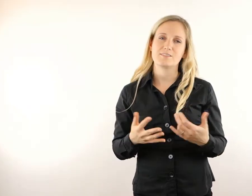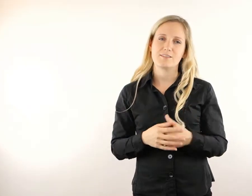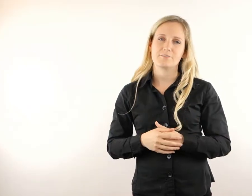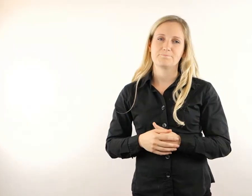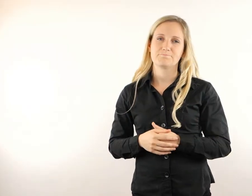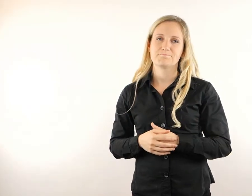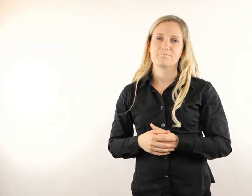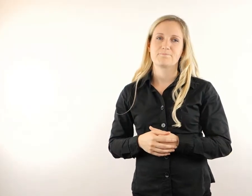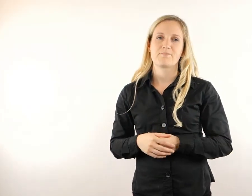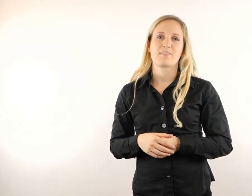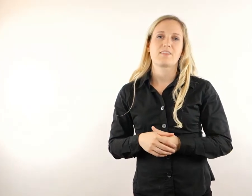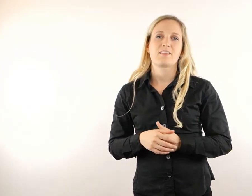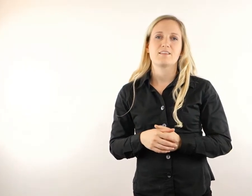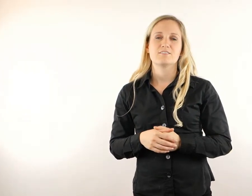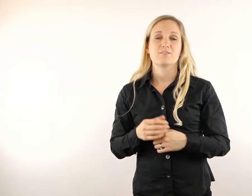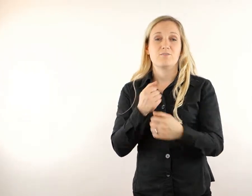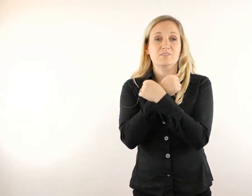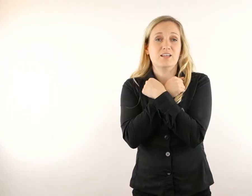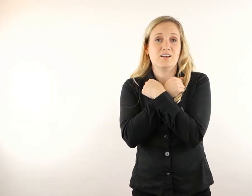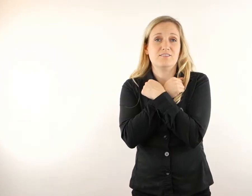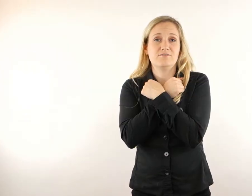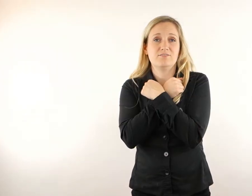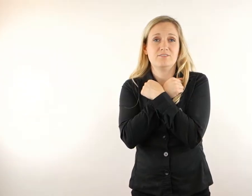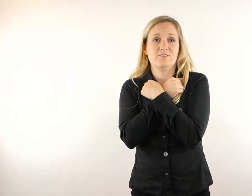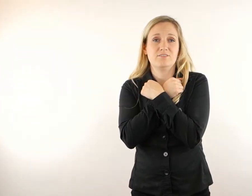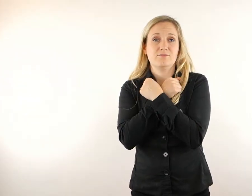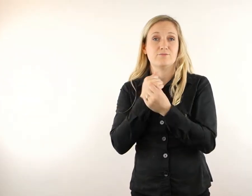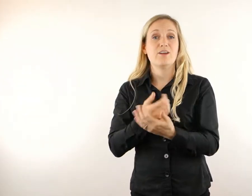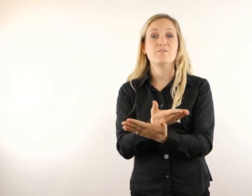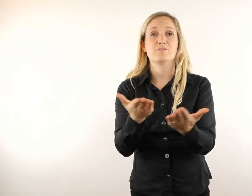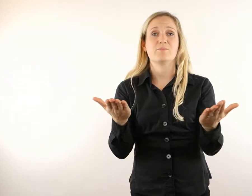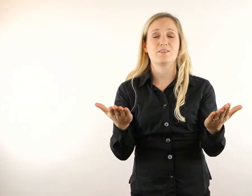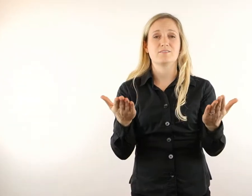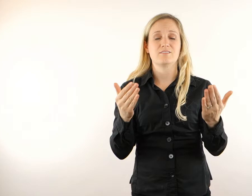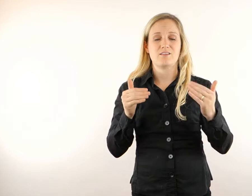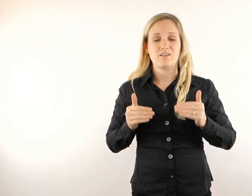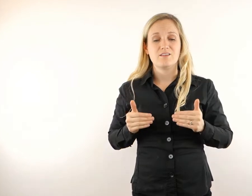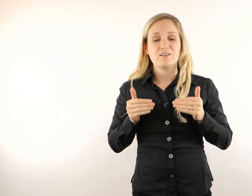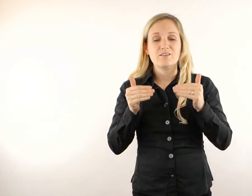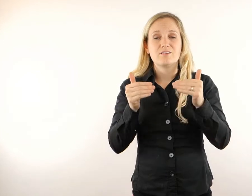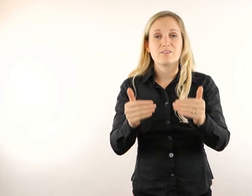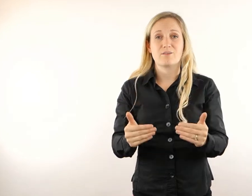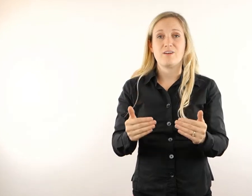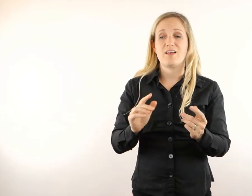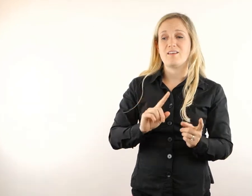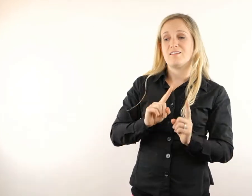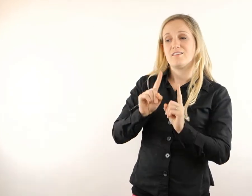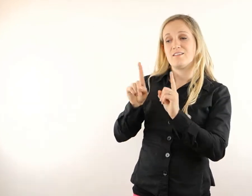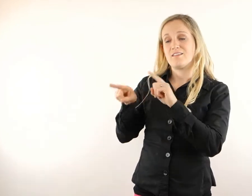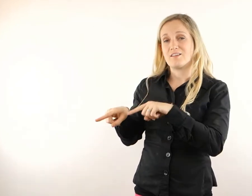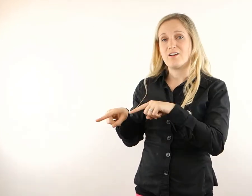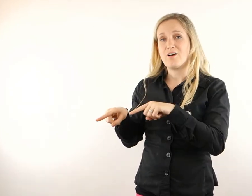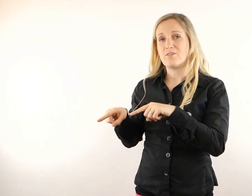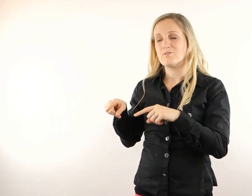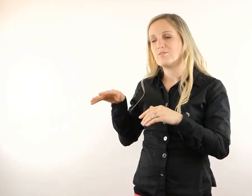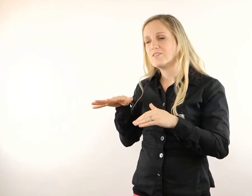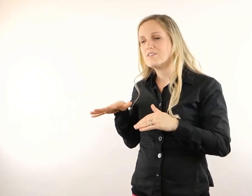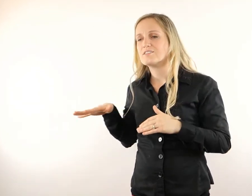there. So love for everyone. Go ahead and go to